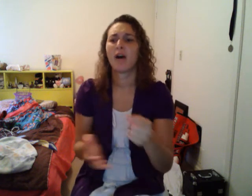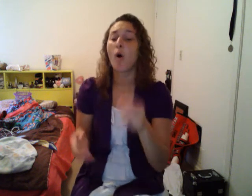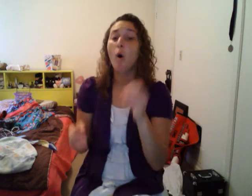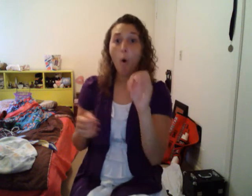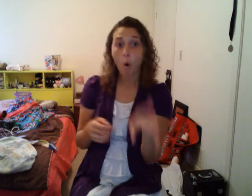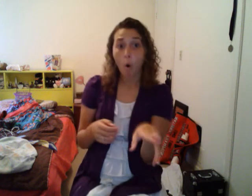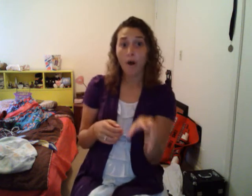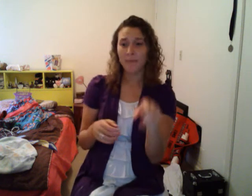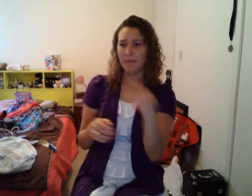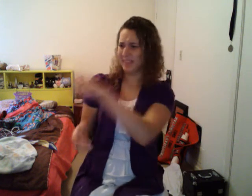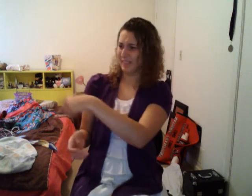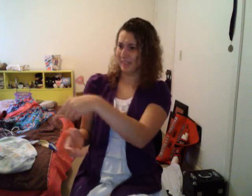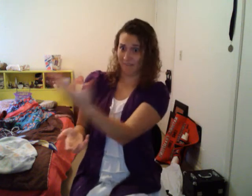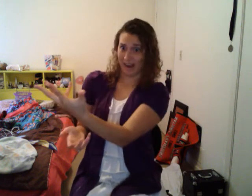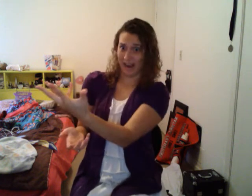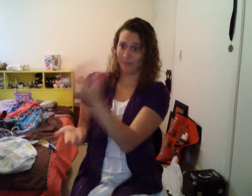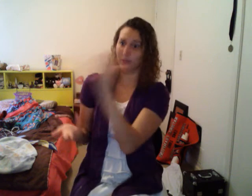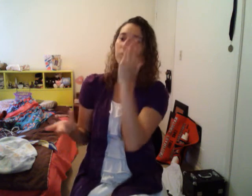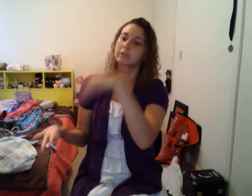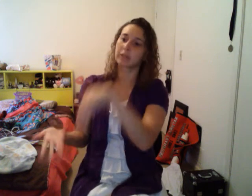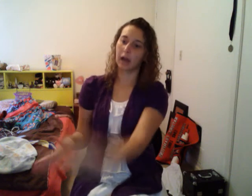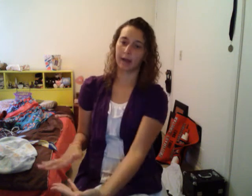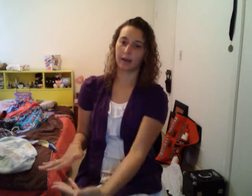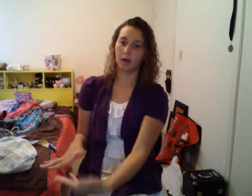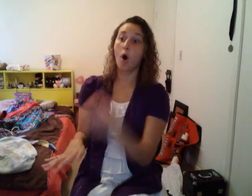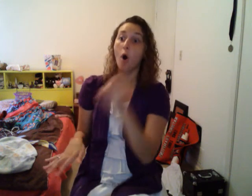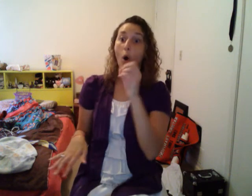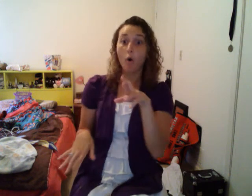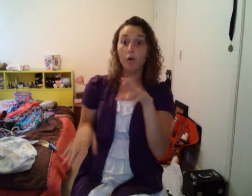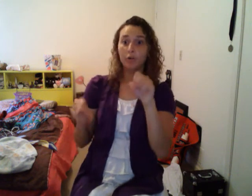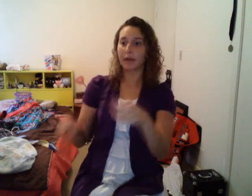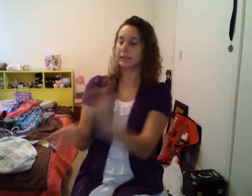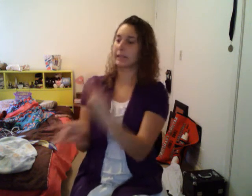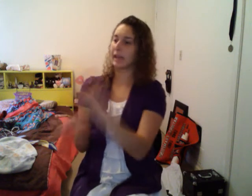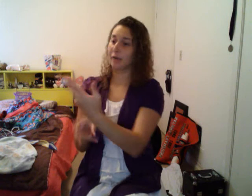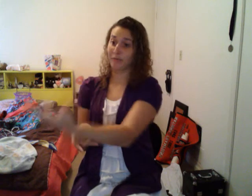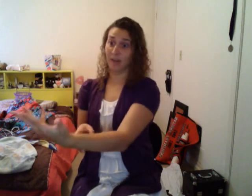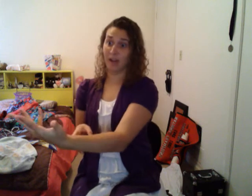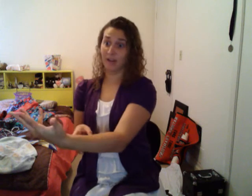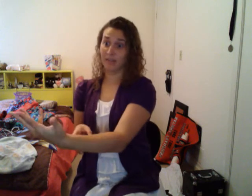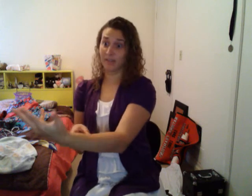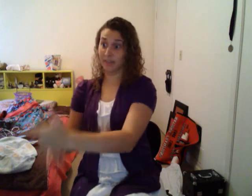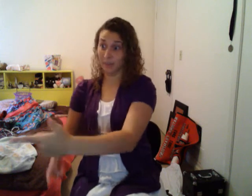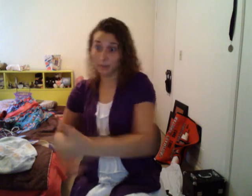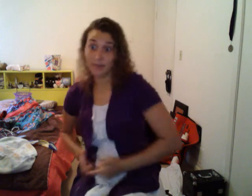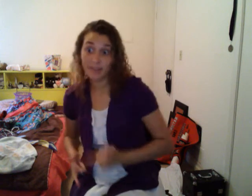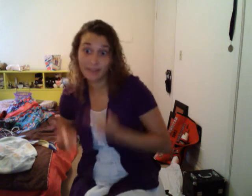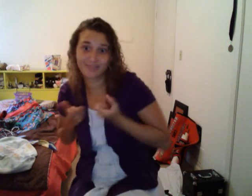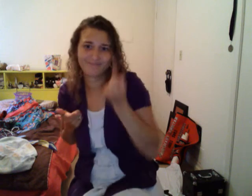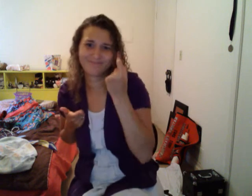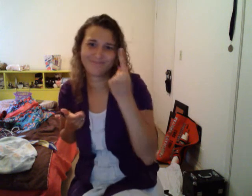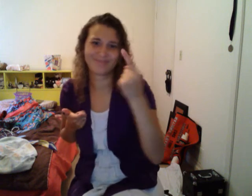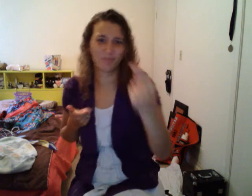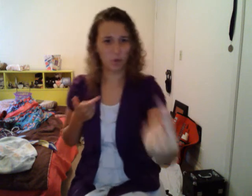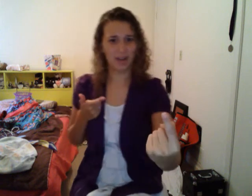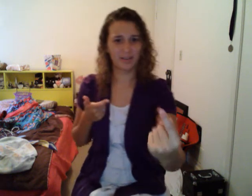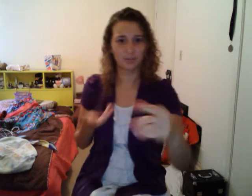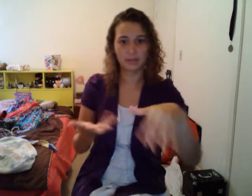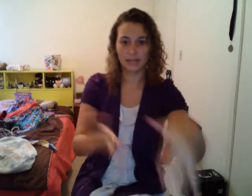1 severely injured person would die. How many would save the 5? Now is the doctor. How many